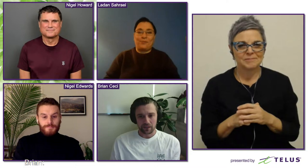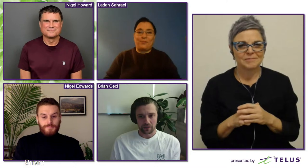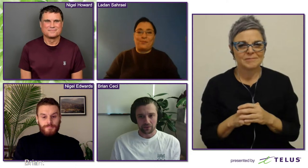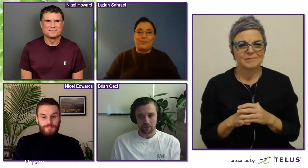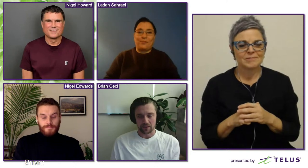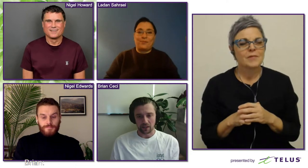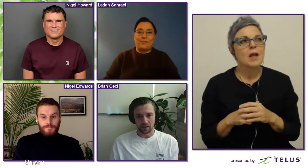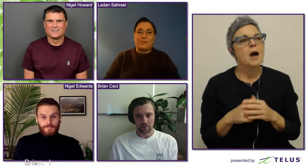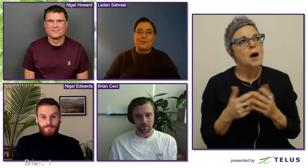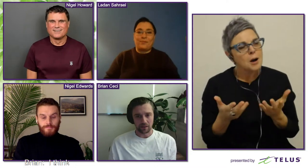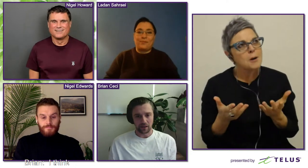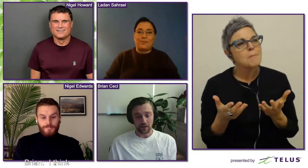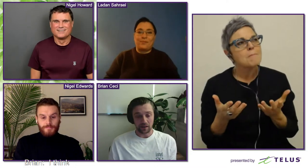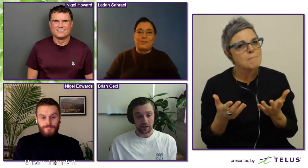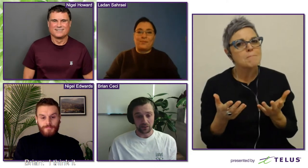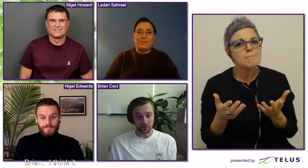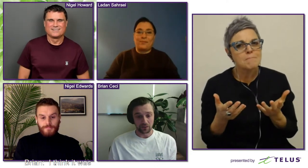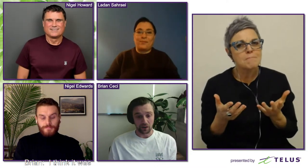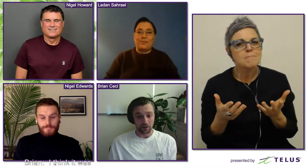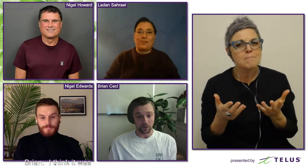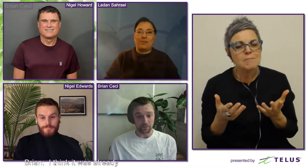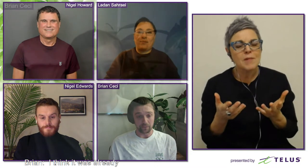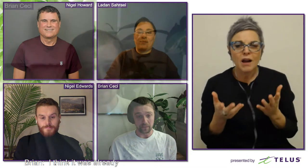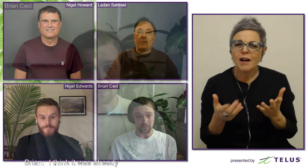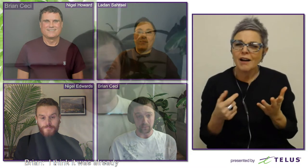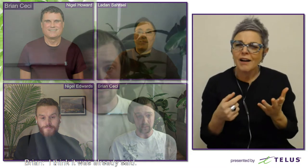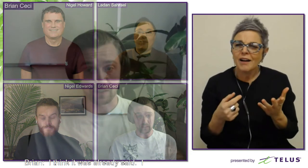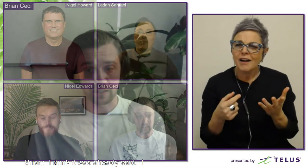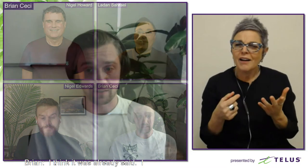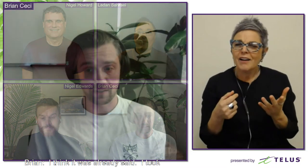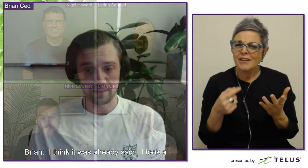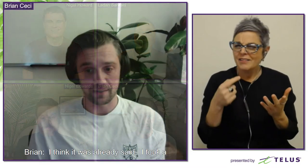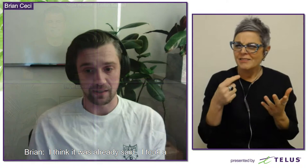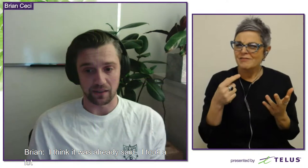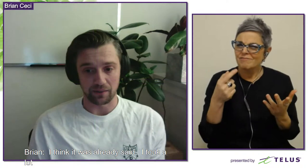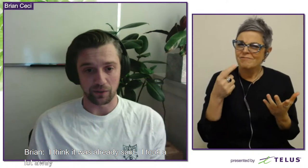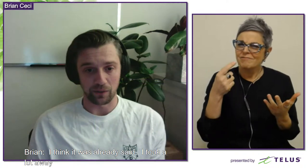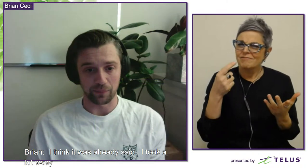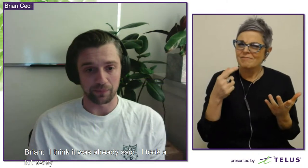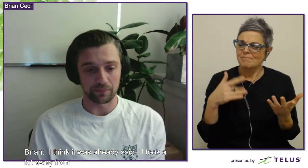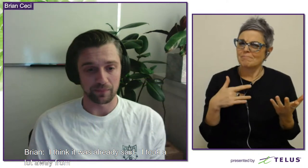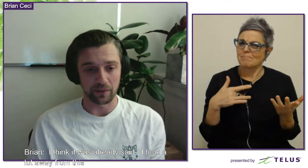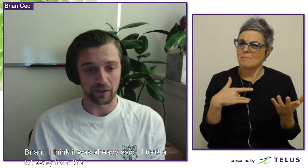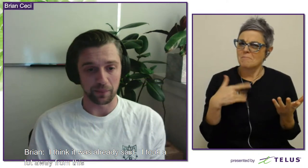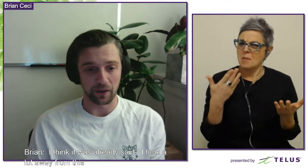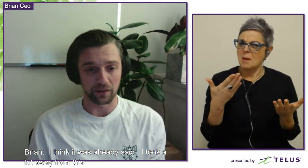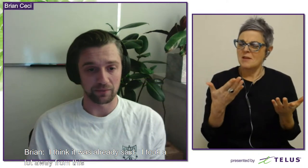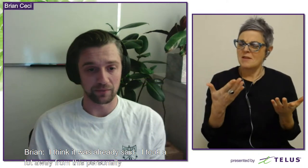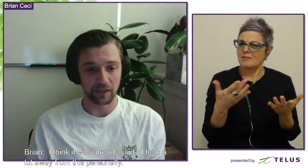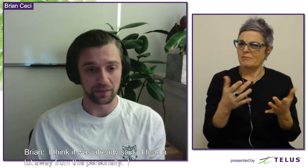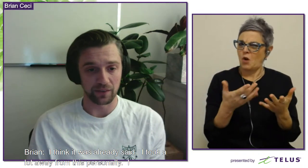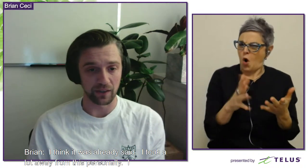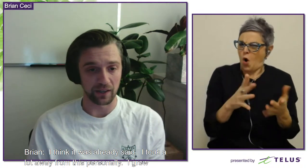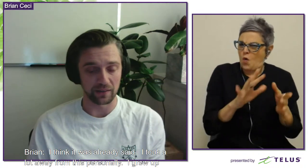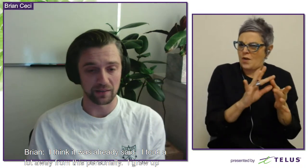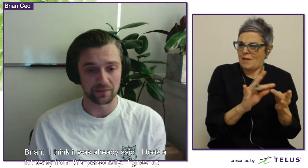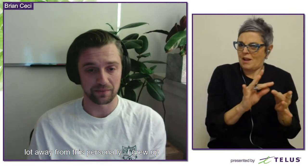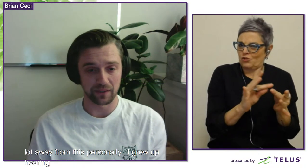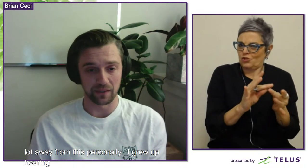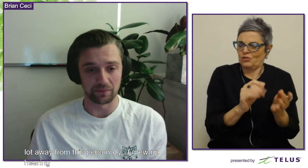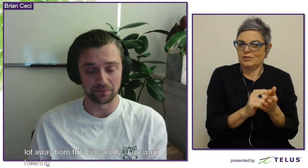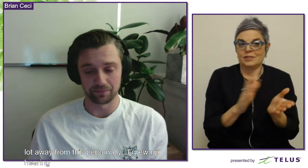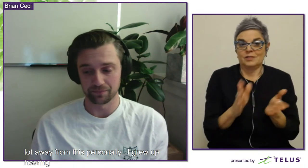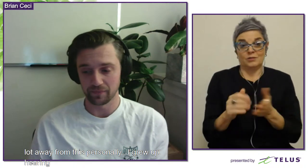I think it was kind of already said. I took a lot away from this personally because I grew up hearing impaired. I have hearing